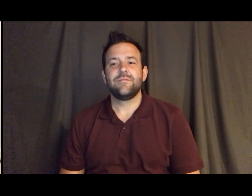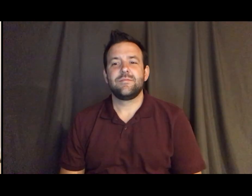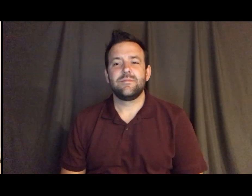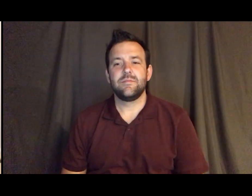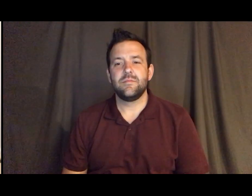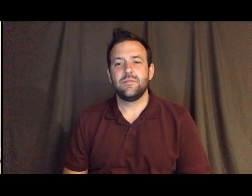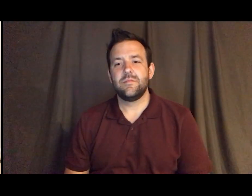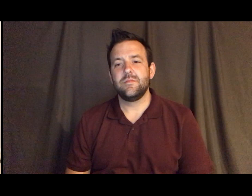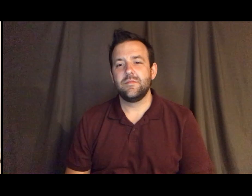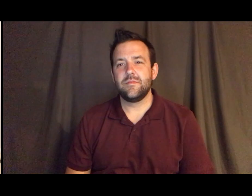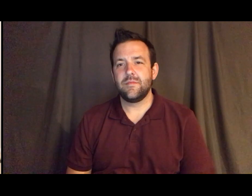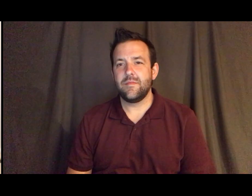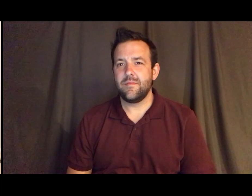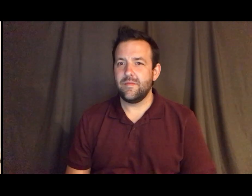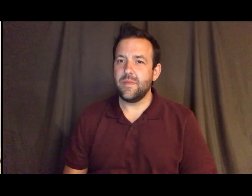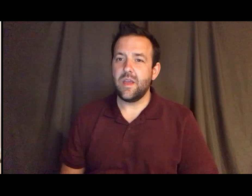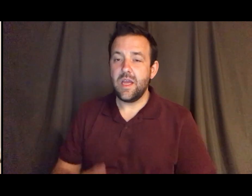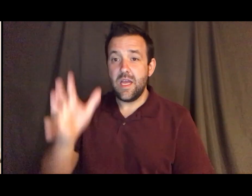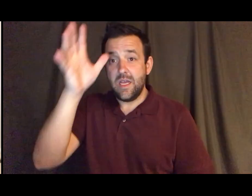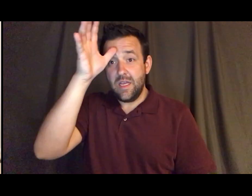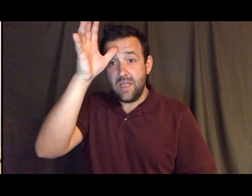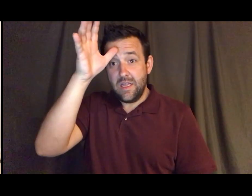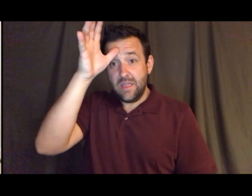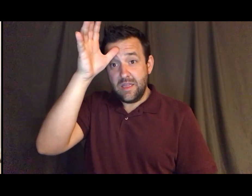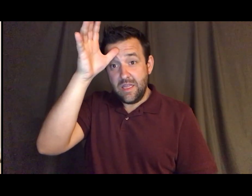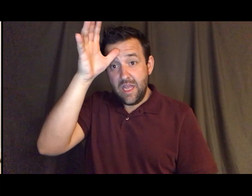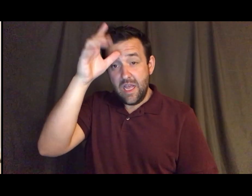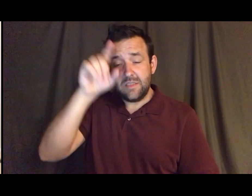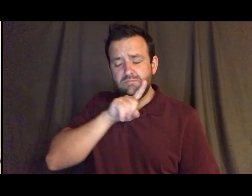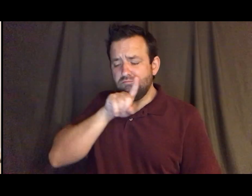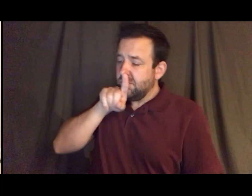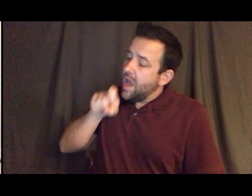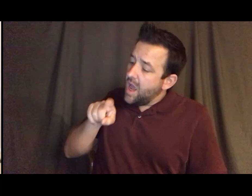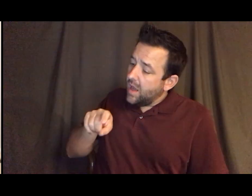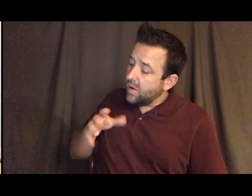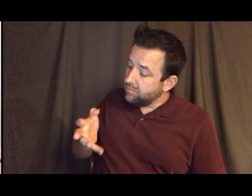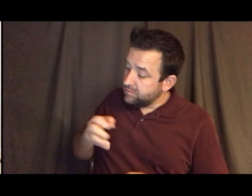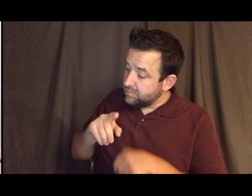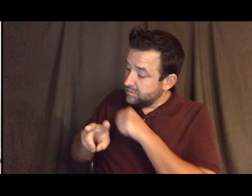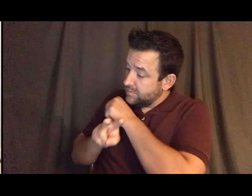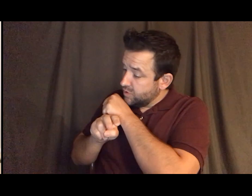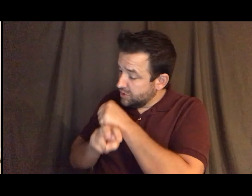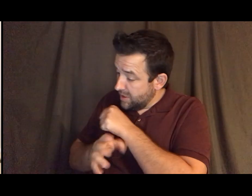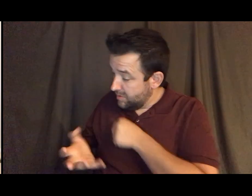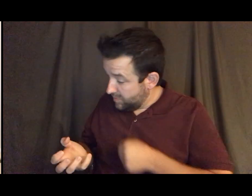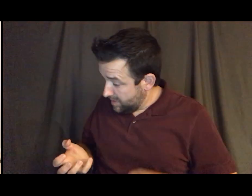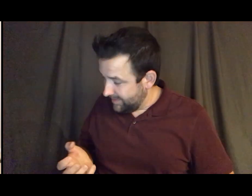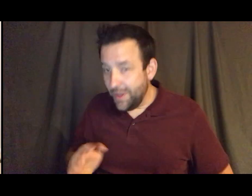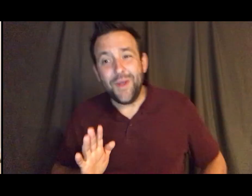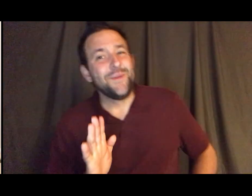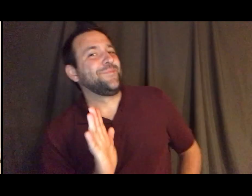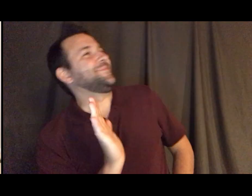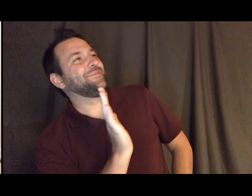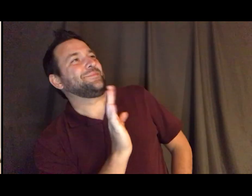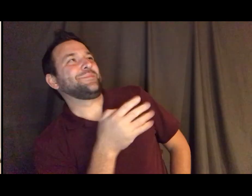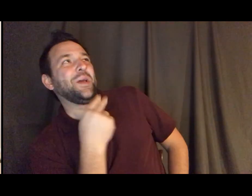David's father asked Julie if she would like a snail. Julie said no. David's father asked Julie